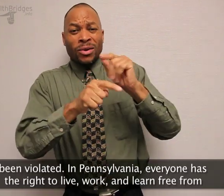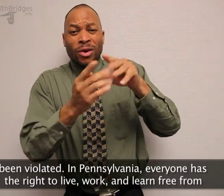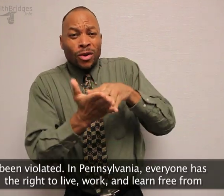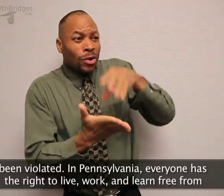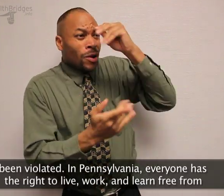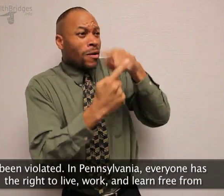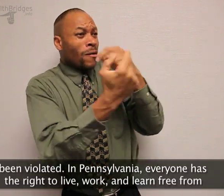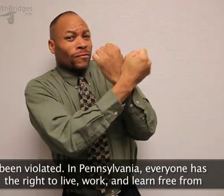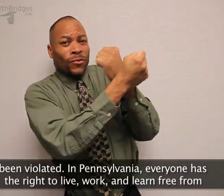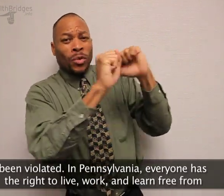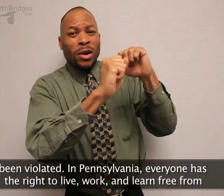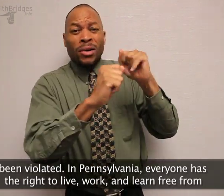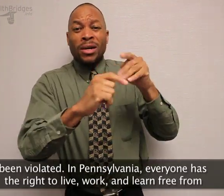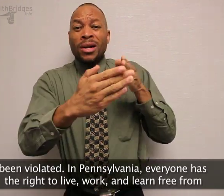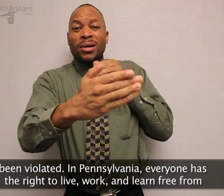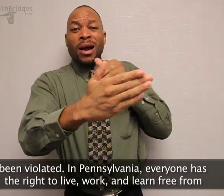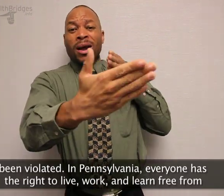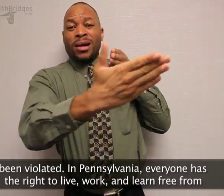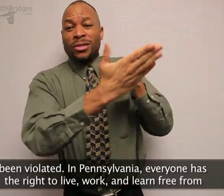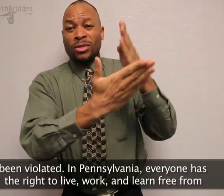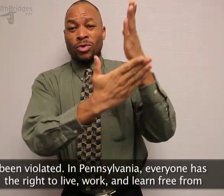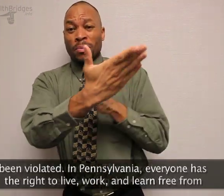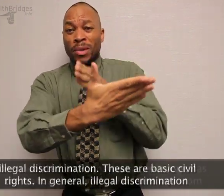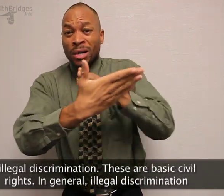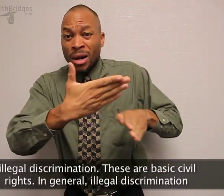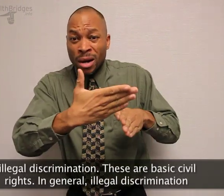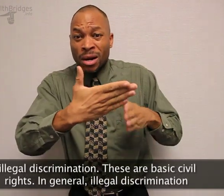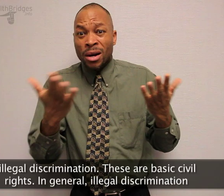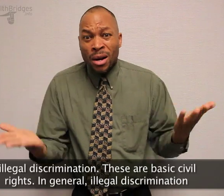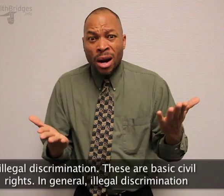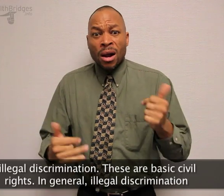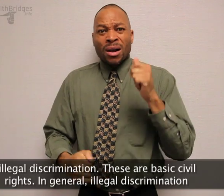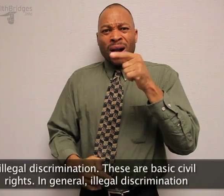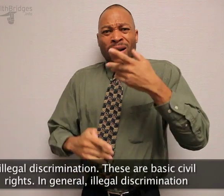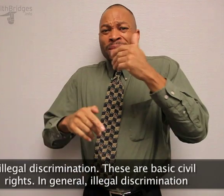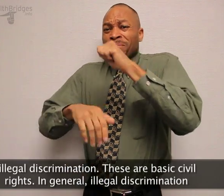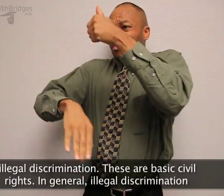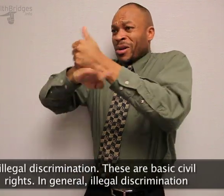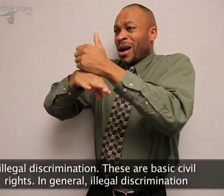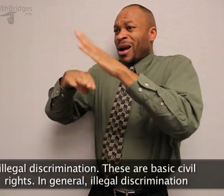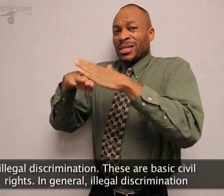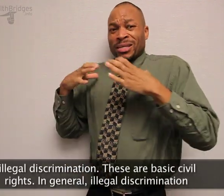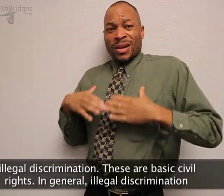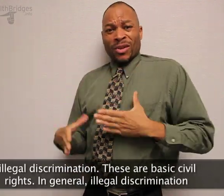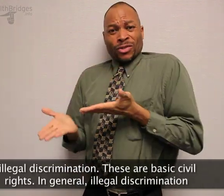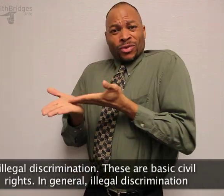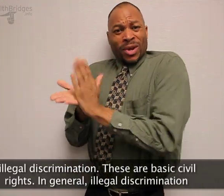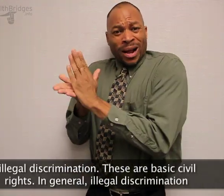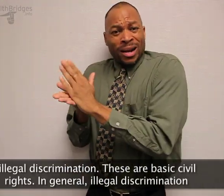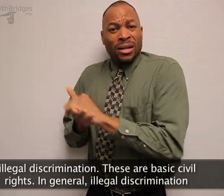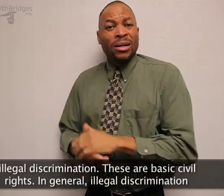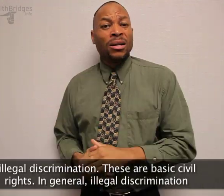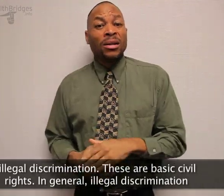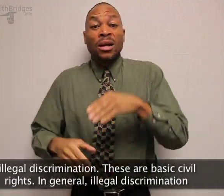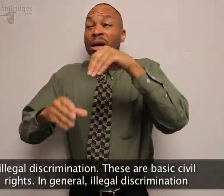live, work, and learn free from illegal discrimination. These are basic civil rights.